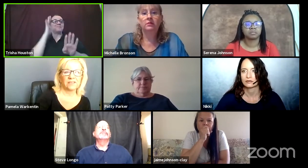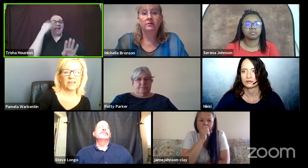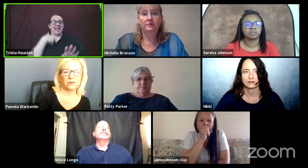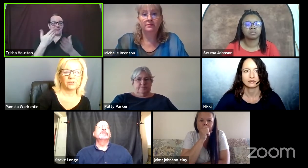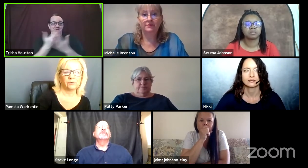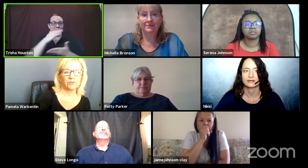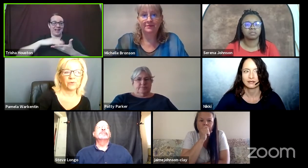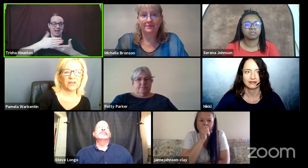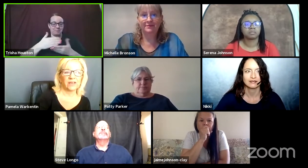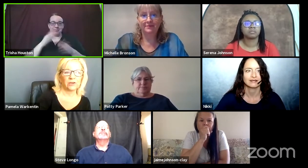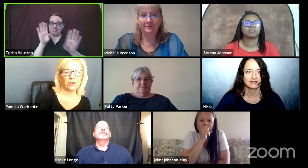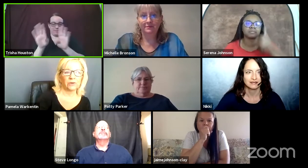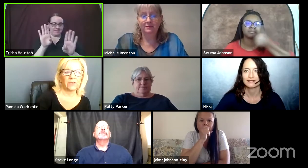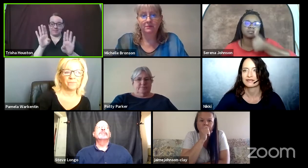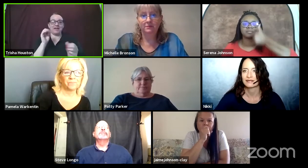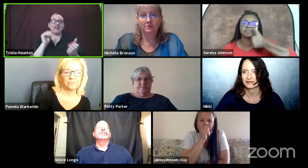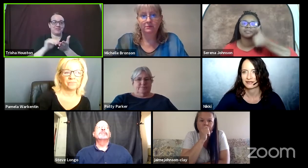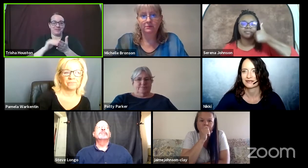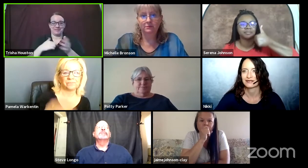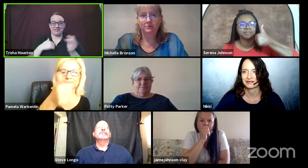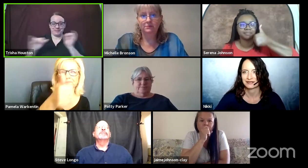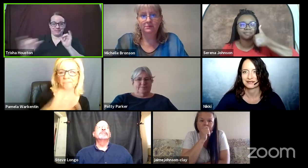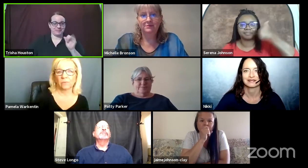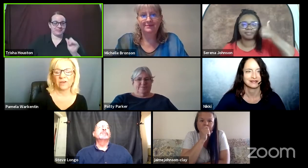Testing here too, Serena. Can you hear me? Okay.